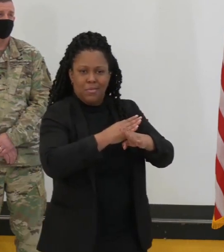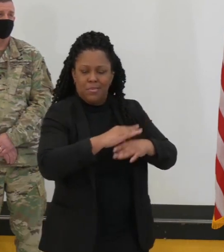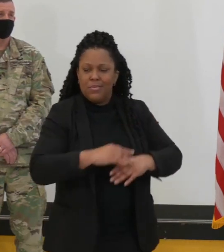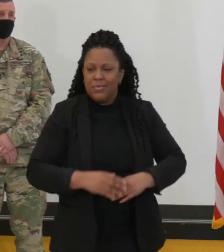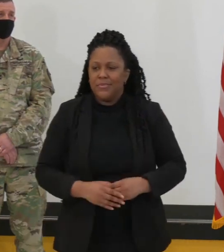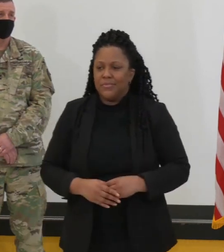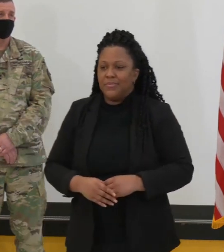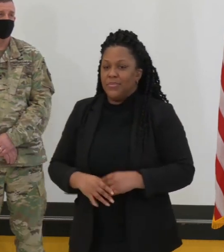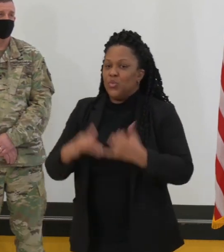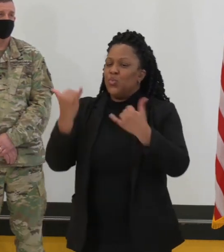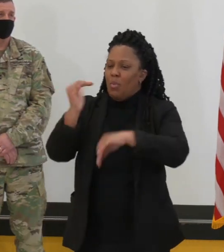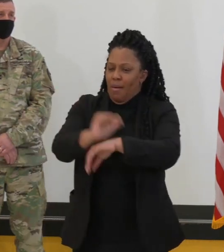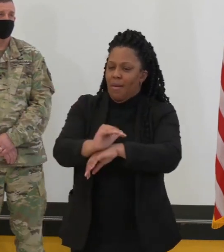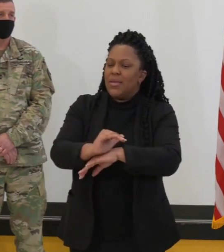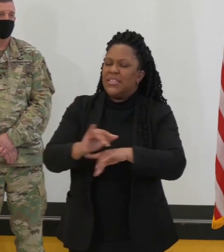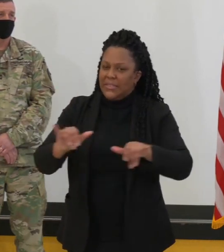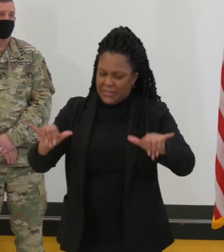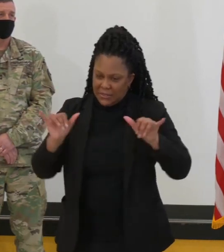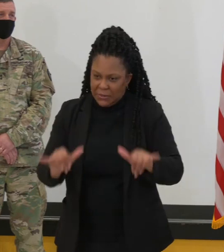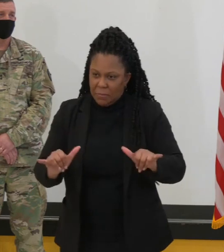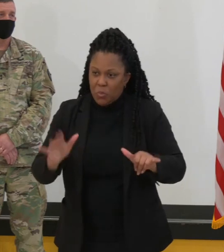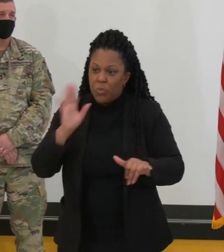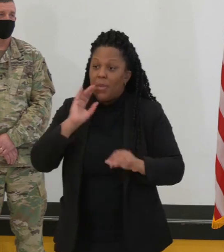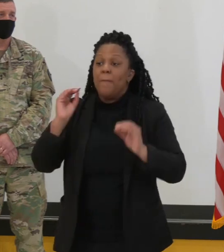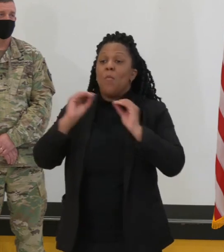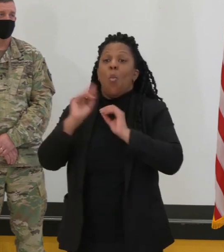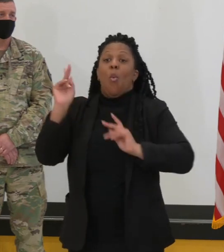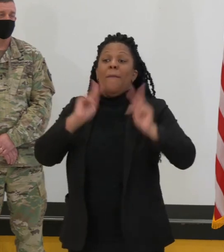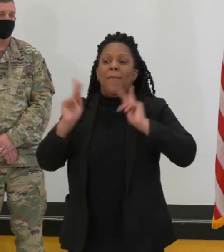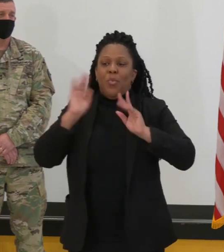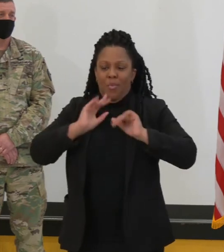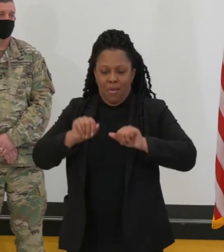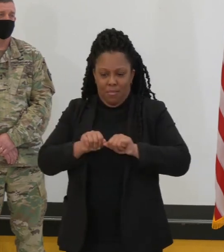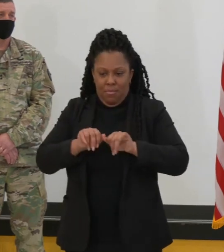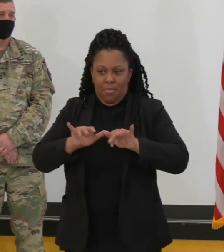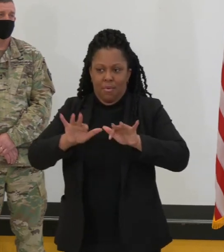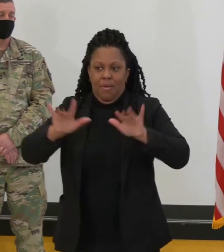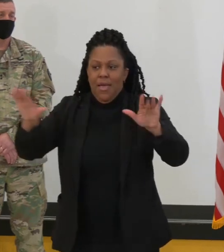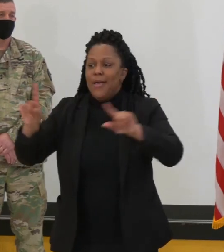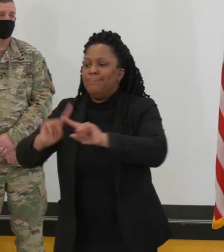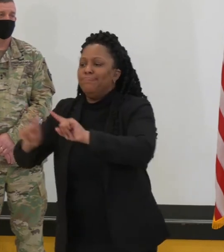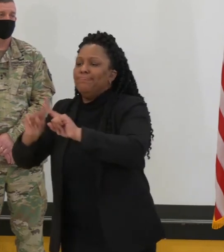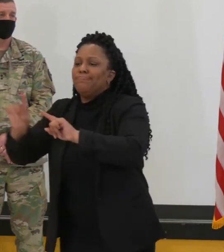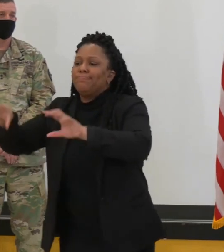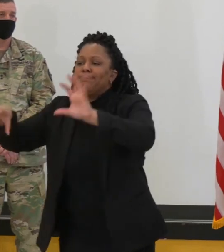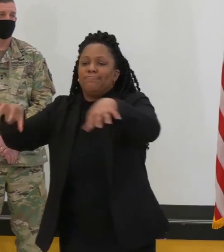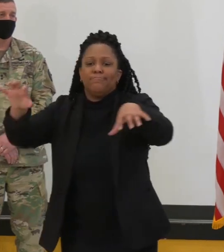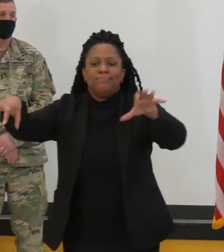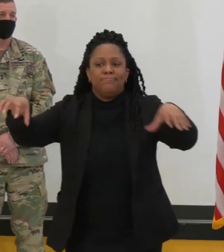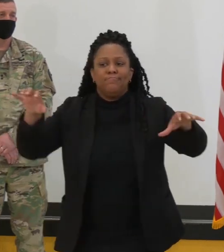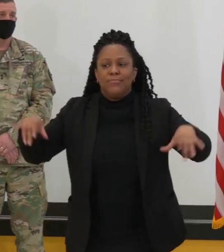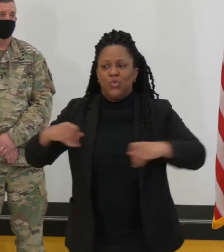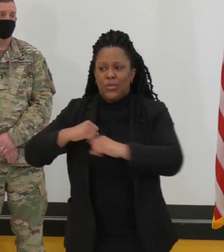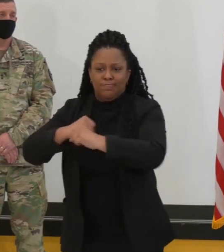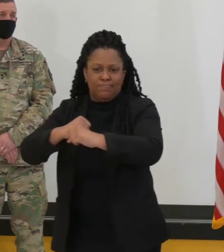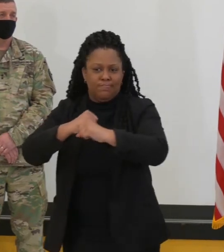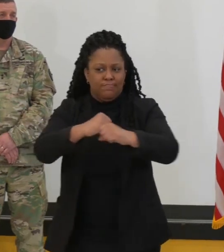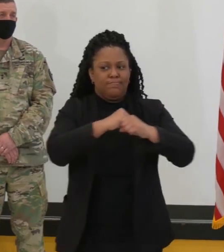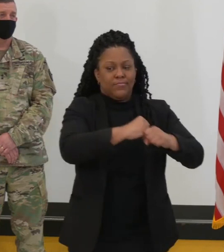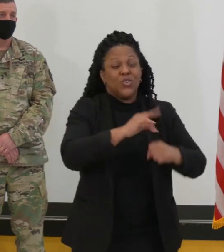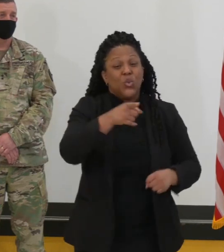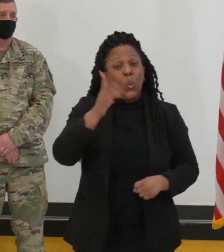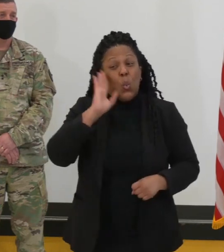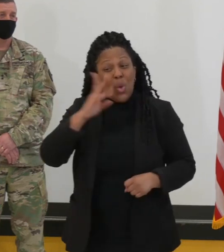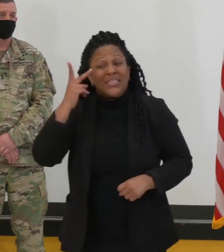out tonight. We have continued our mobilization overnight, and you will see literally hundreds